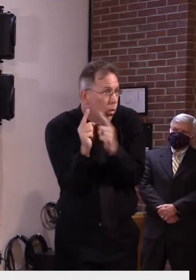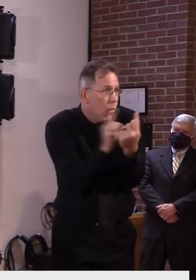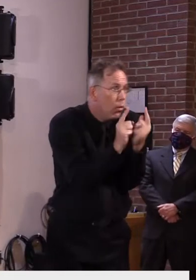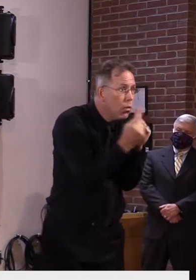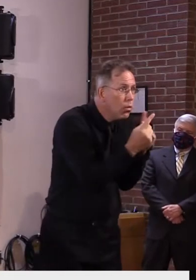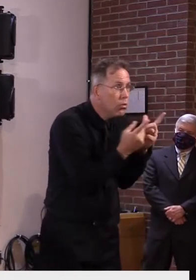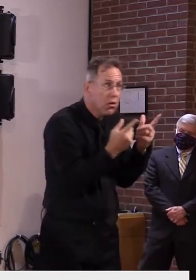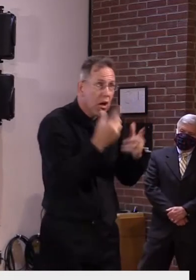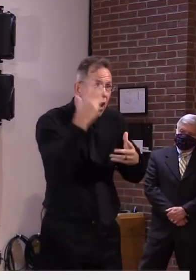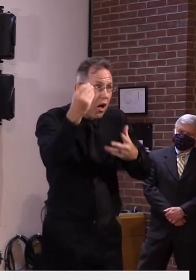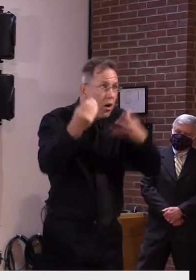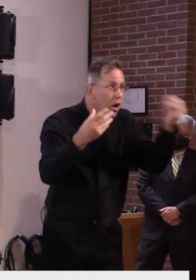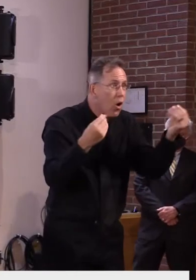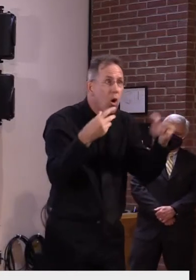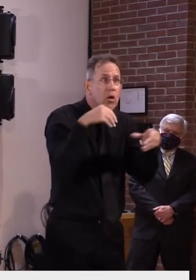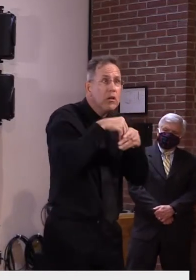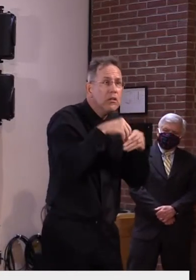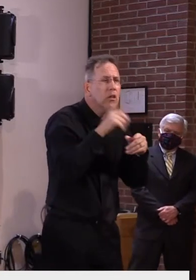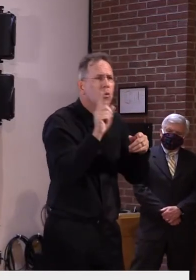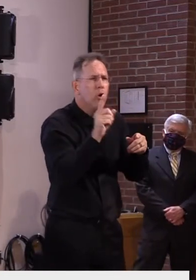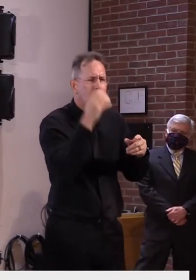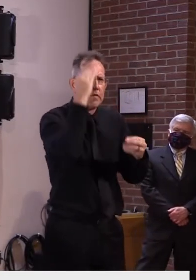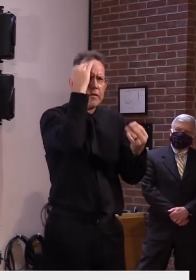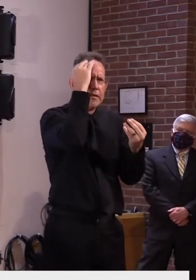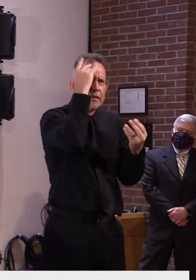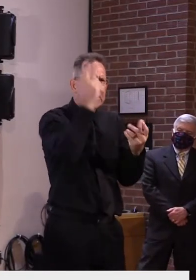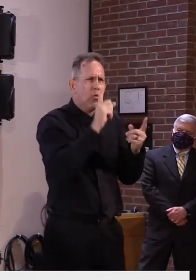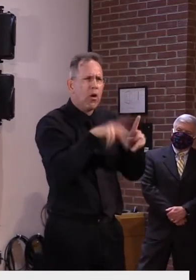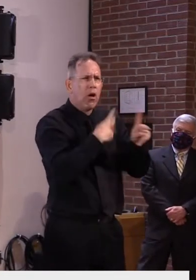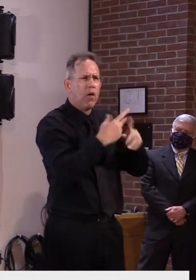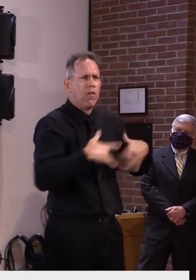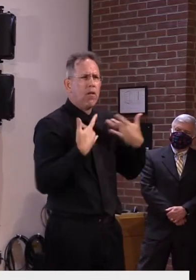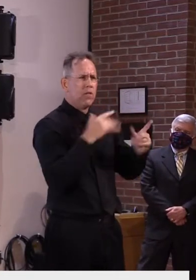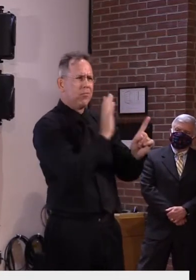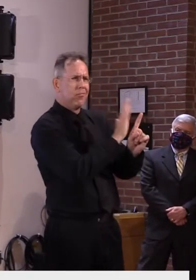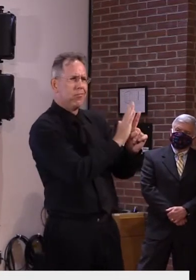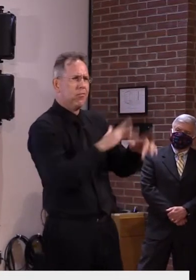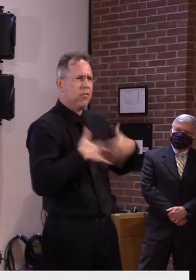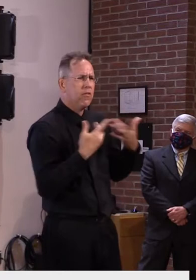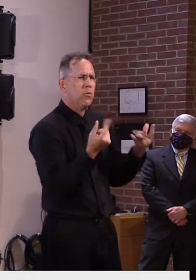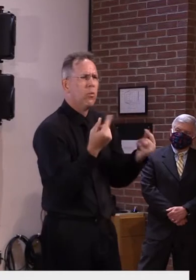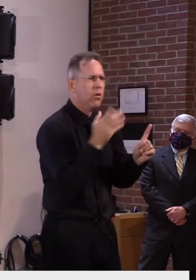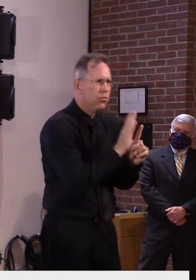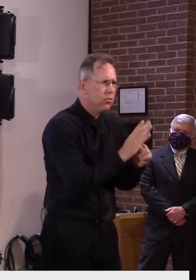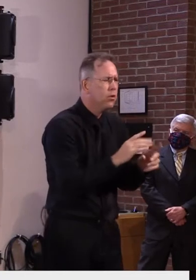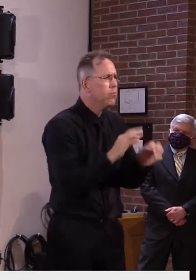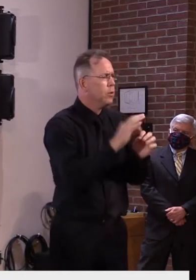of these factors in the front of your mind will help you lower your own personal risk.